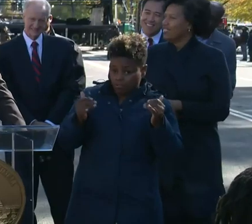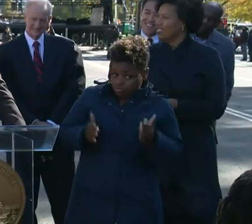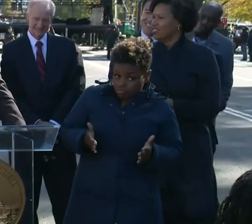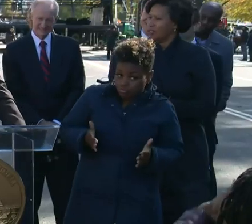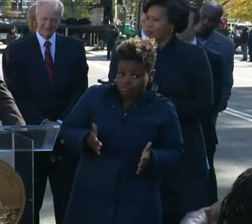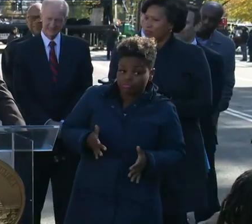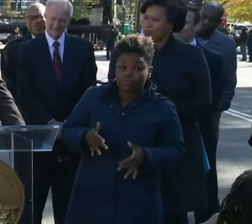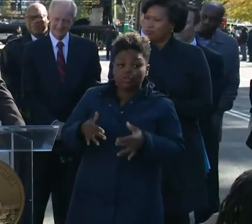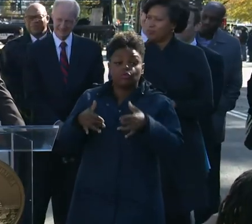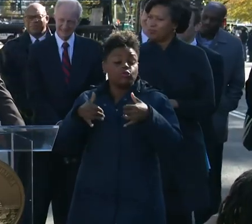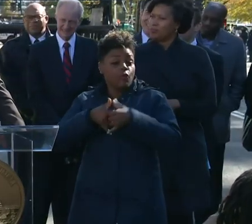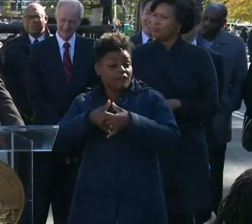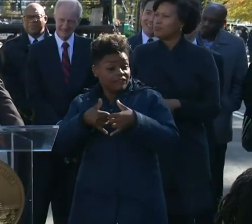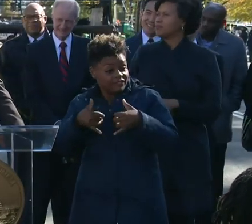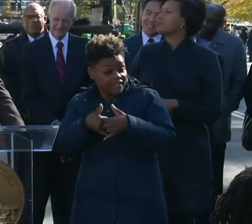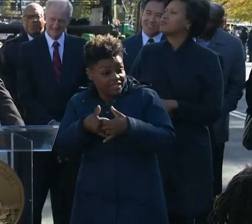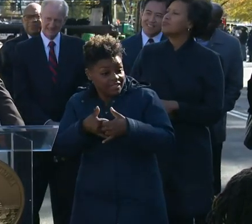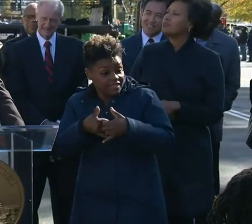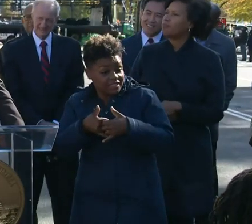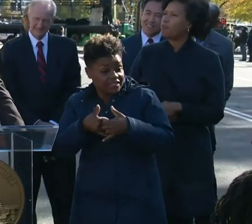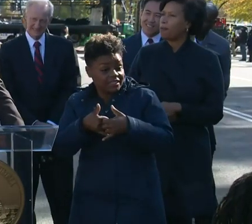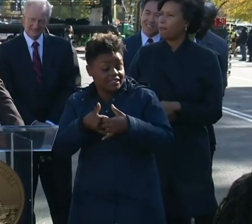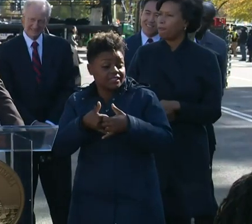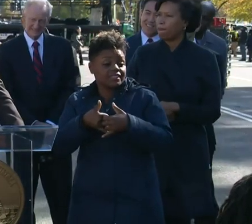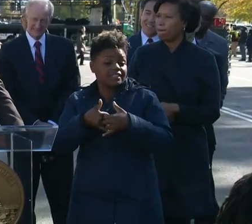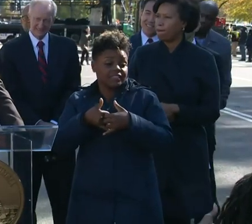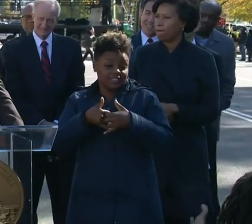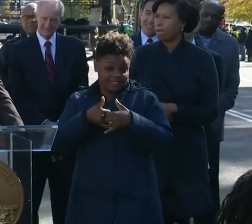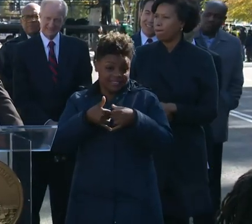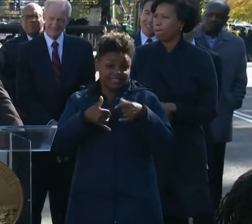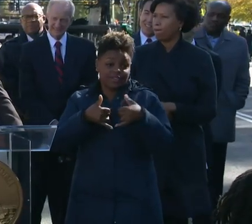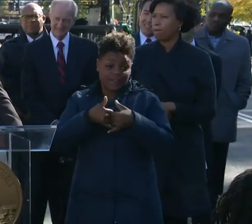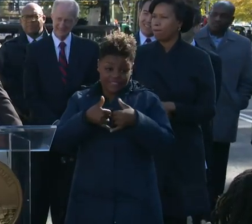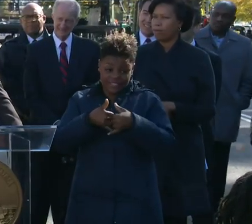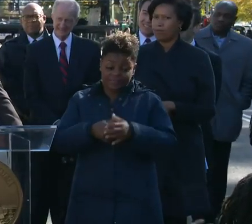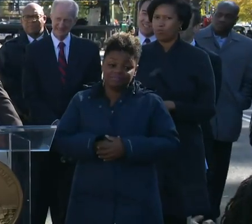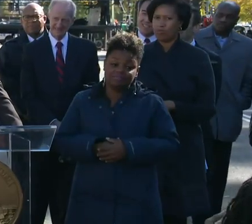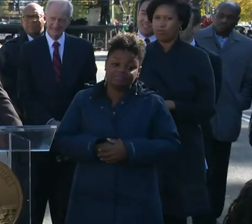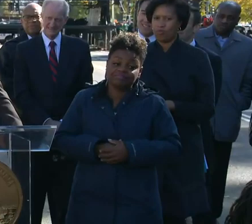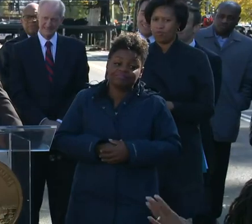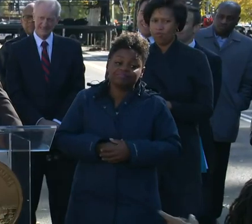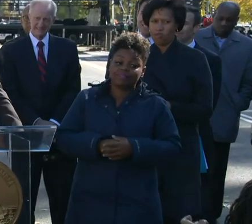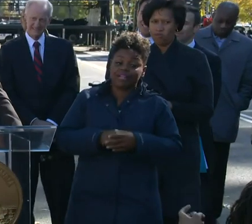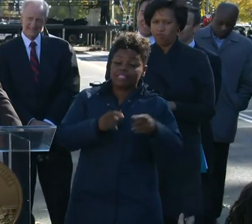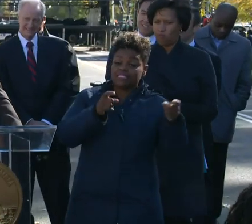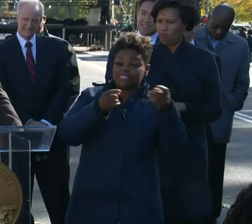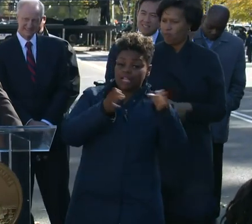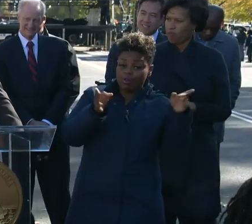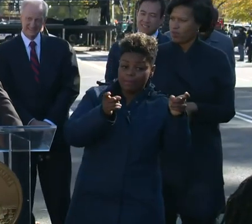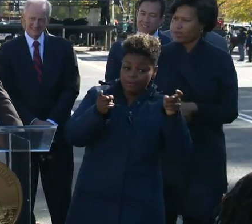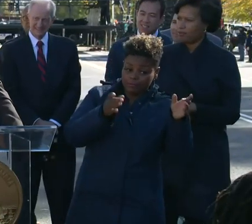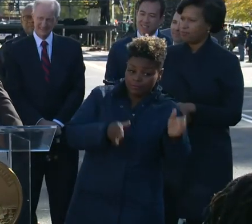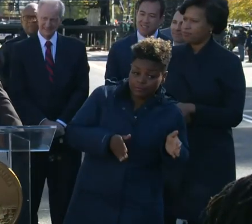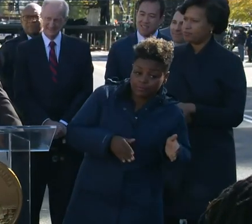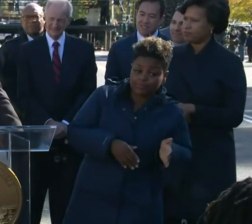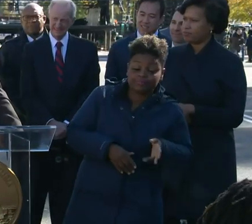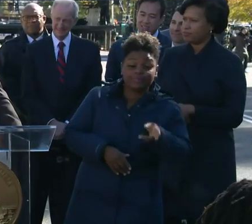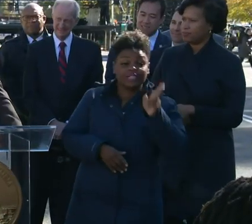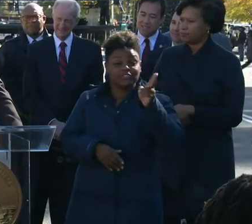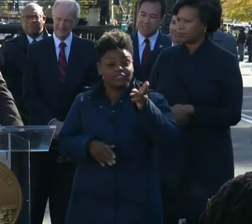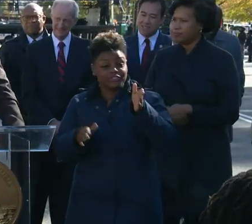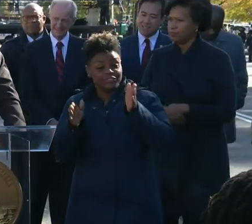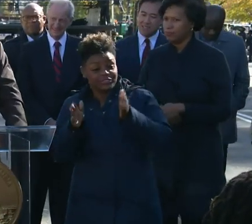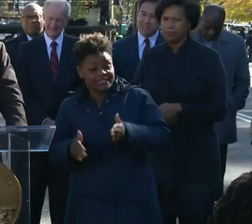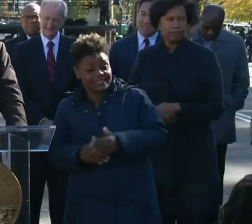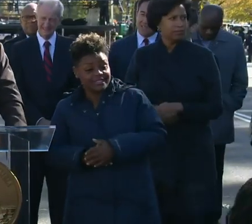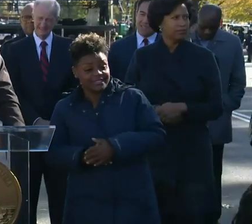manager will be in the parade. We're going to have lots of personalities who've been part of the team's history from the beginning as well as today. And we're also going to have a lot